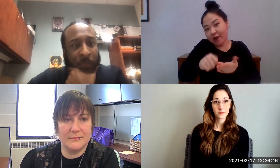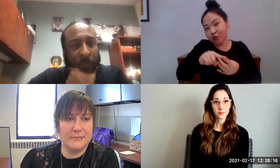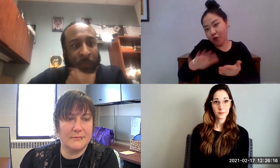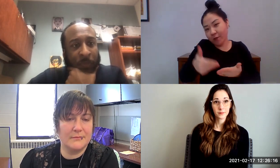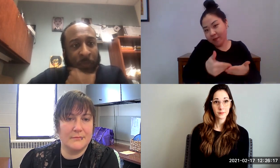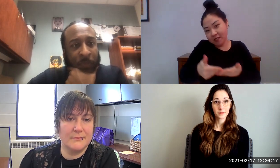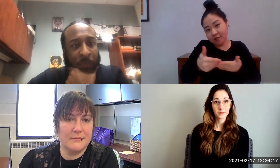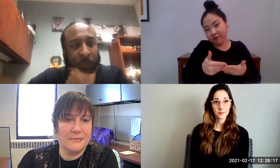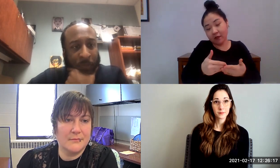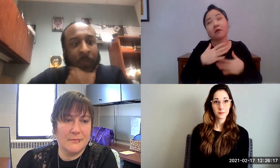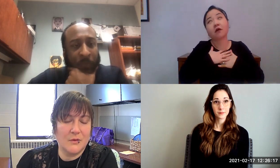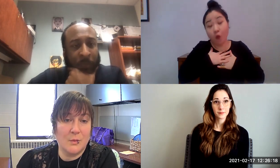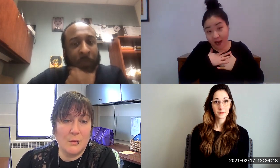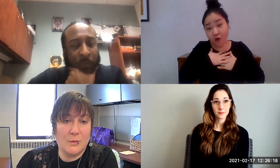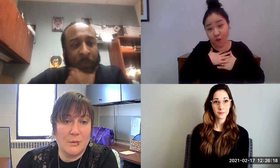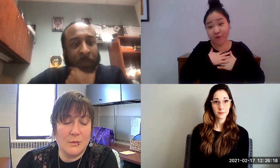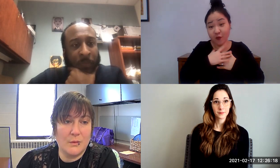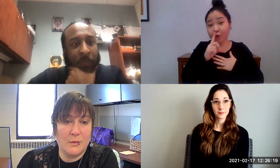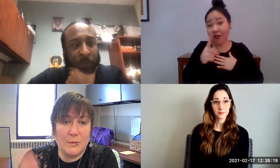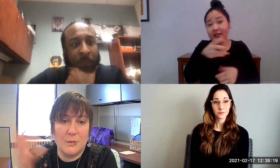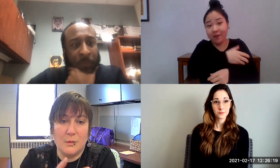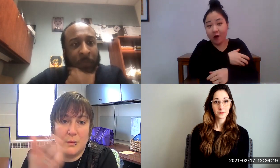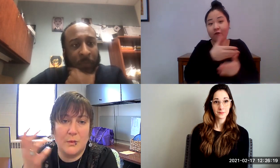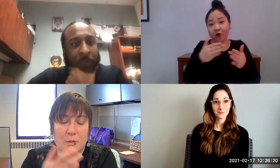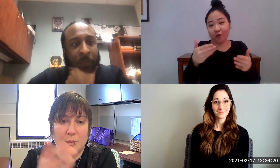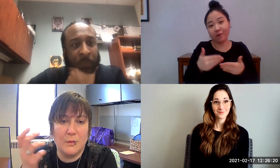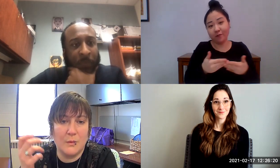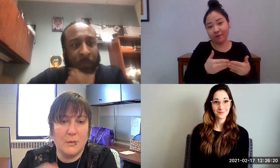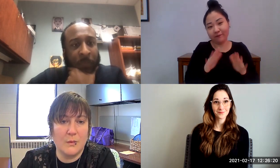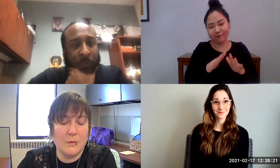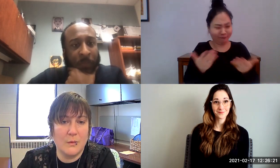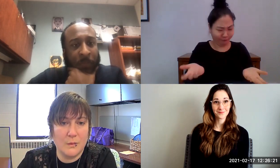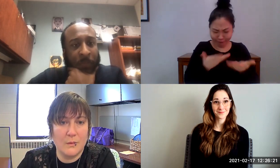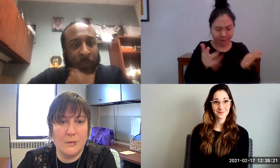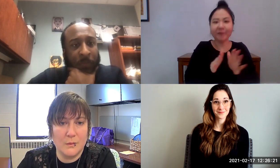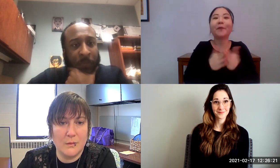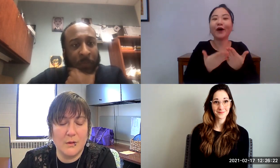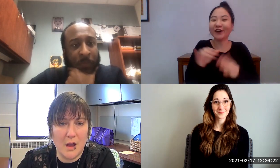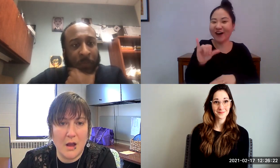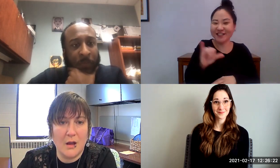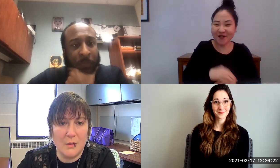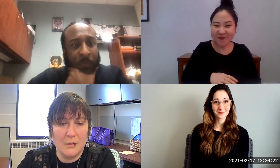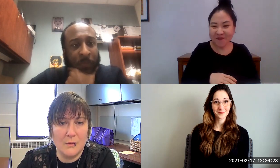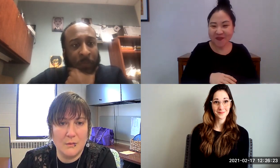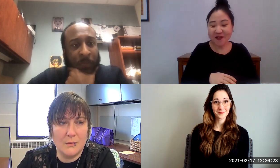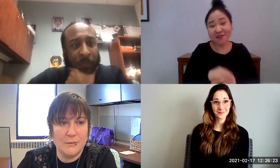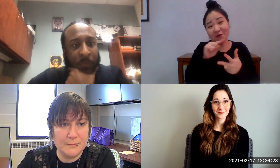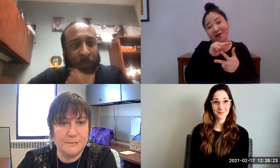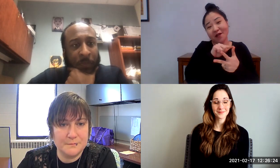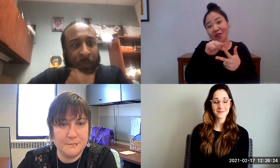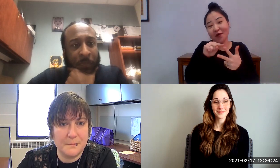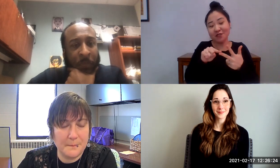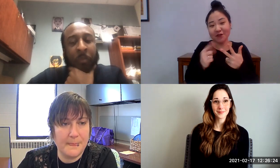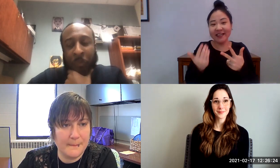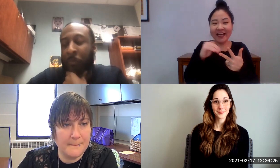They wrote letters to their babies. Wow, really powerful book also.